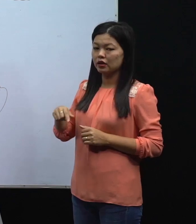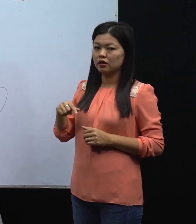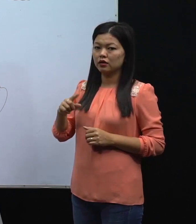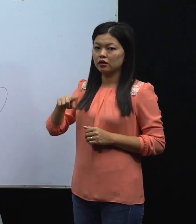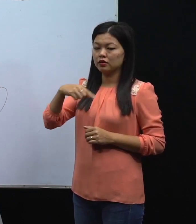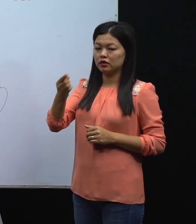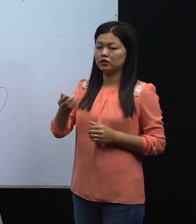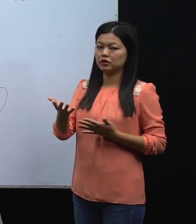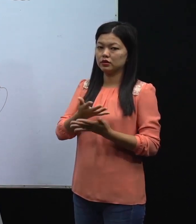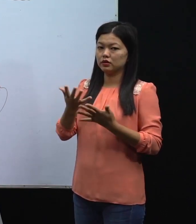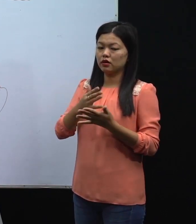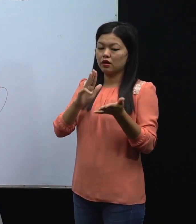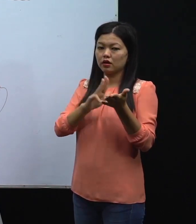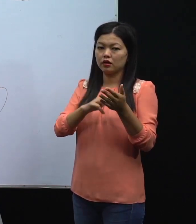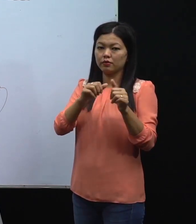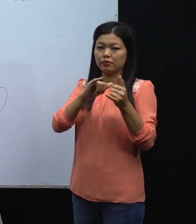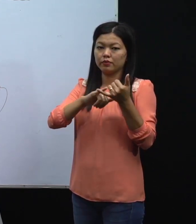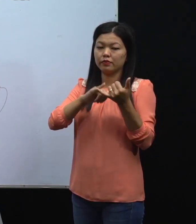the mass of an atom.